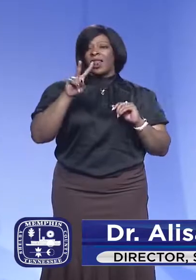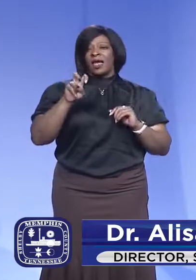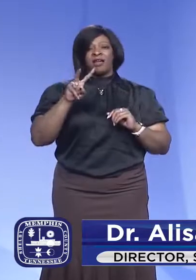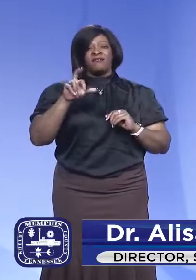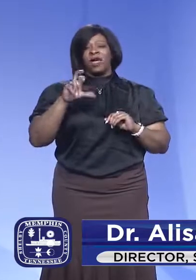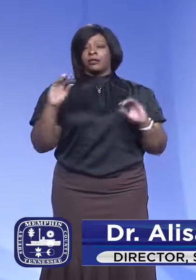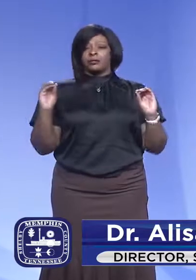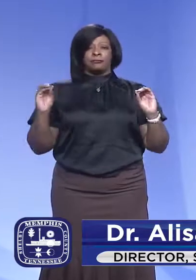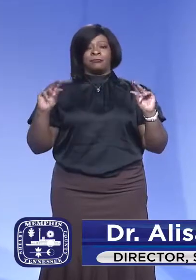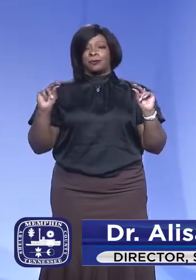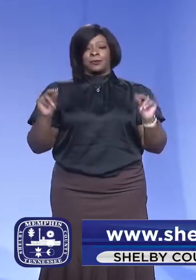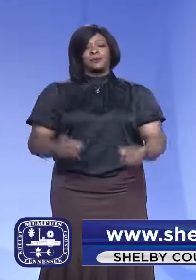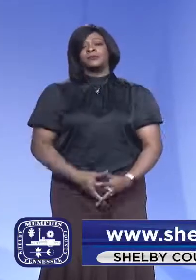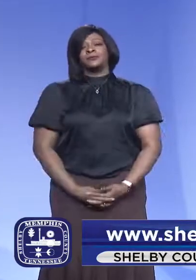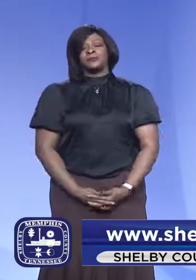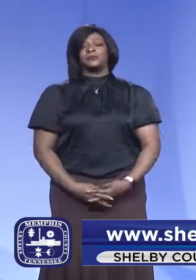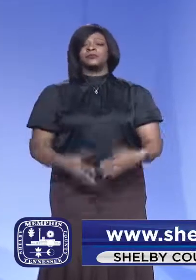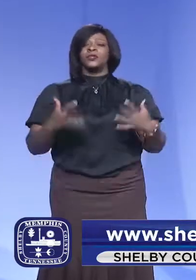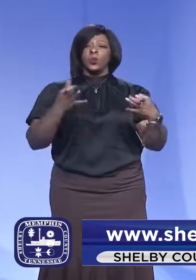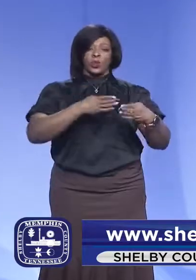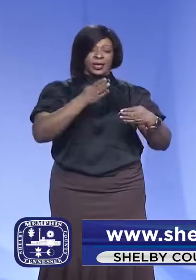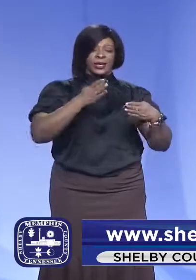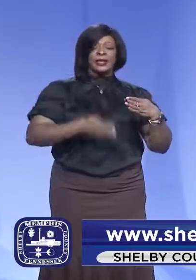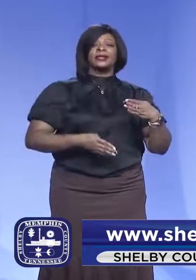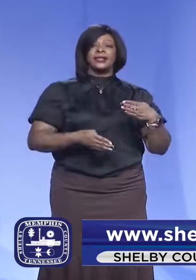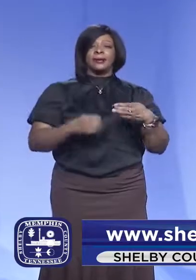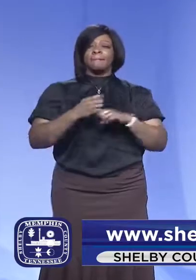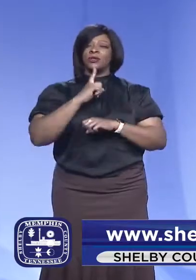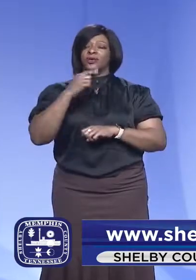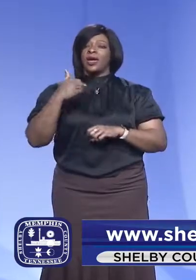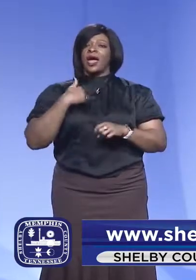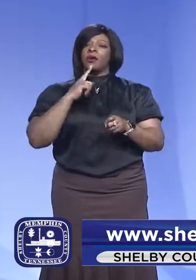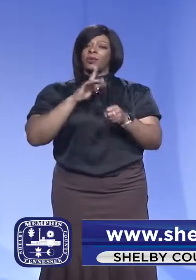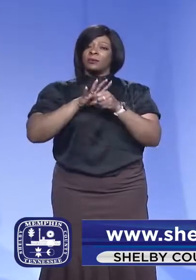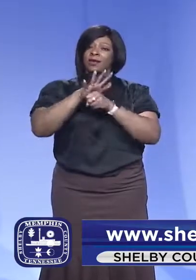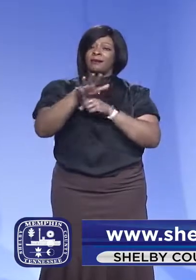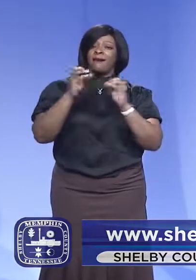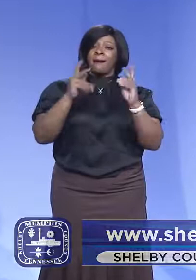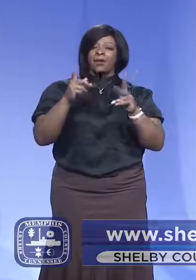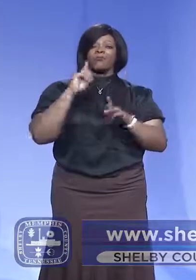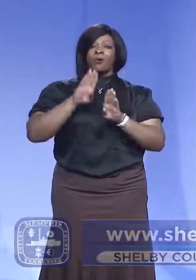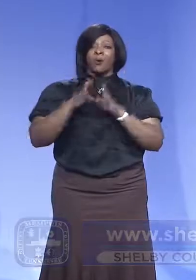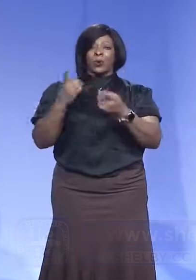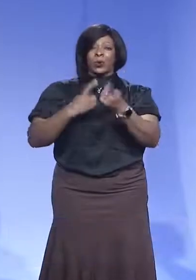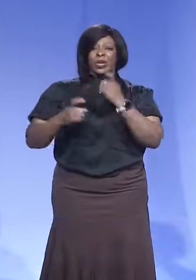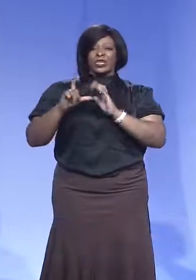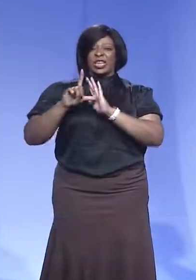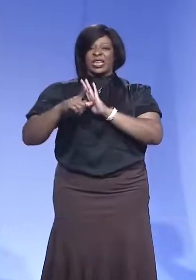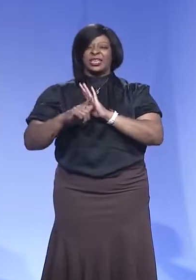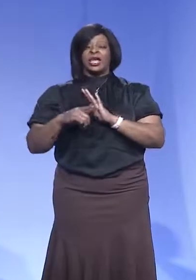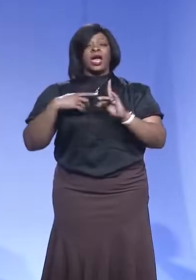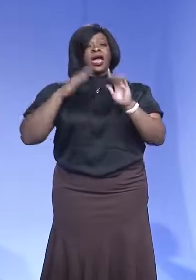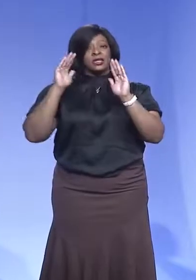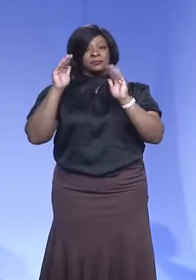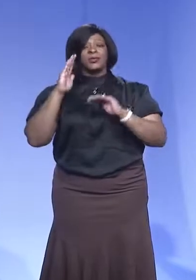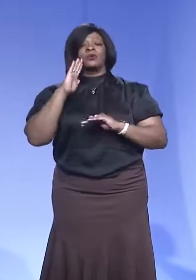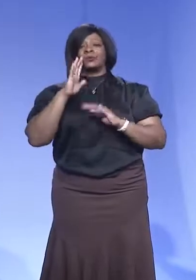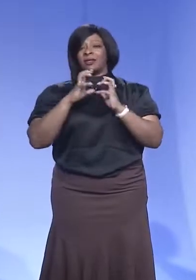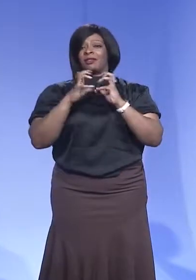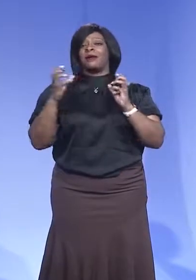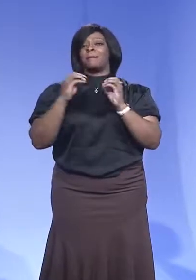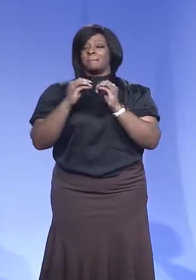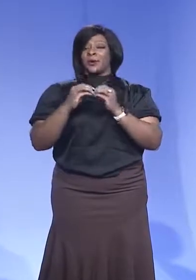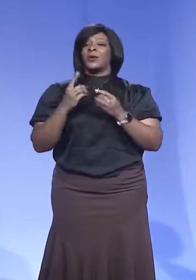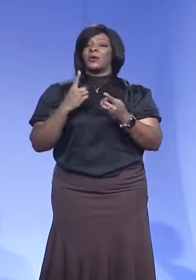virus at all. So I'm going to end there. I want to make sure we have sufficient opportunity for questions today. I anticipate there will be more